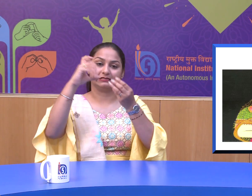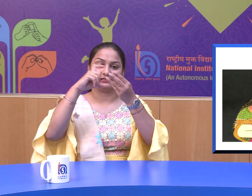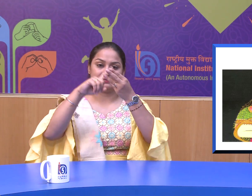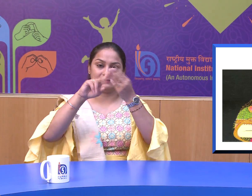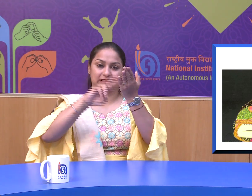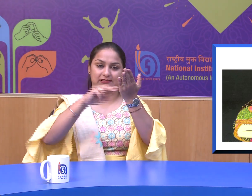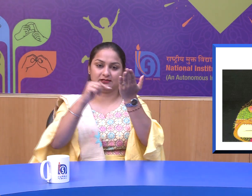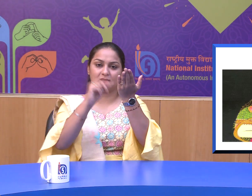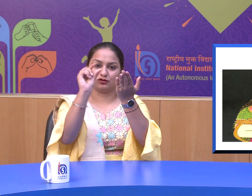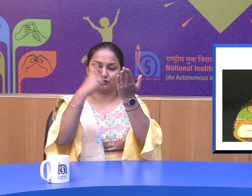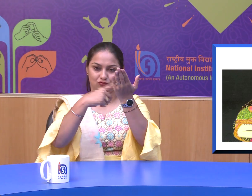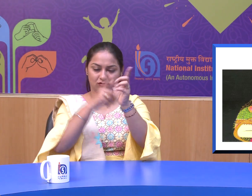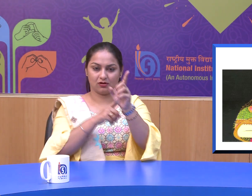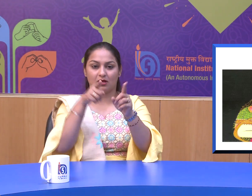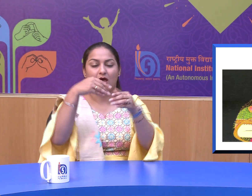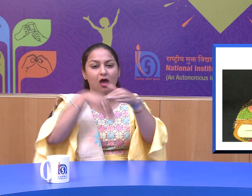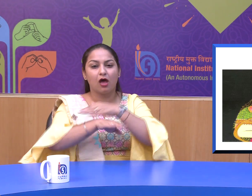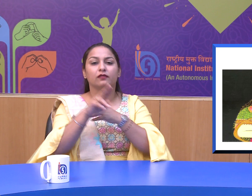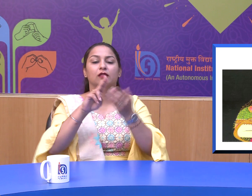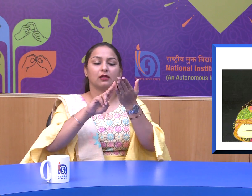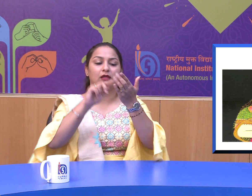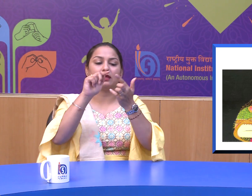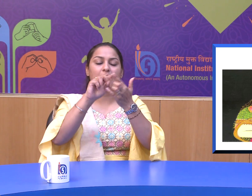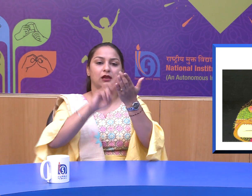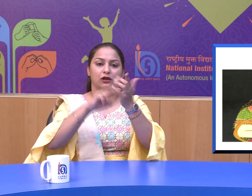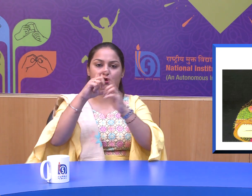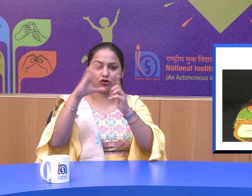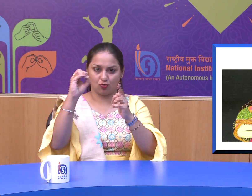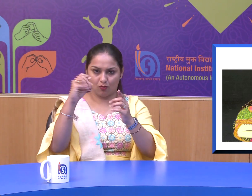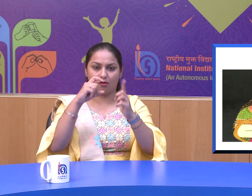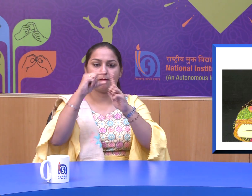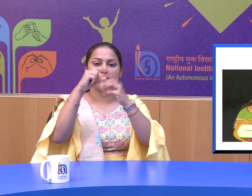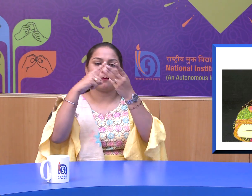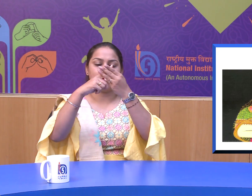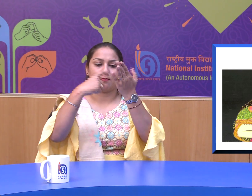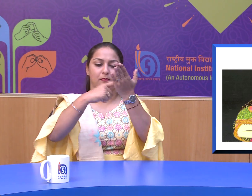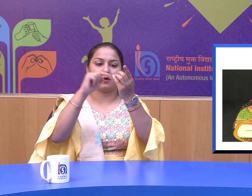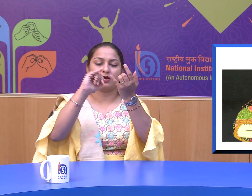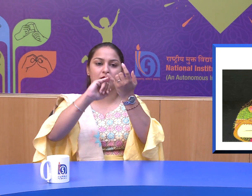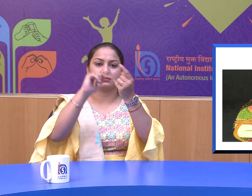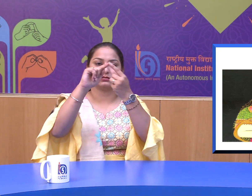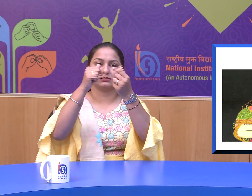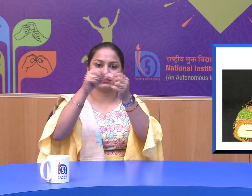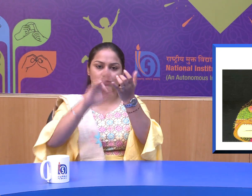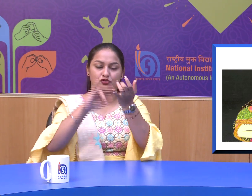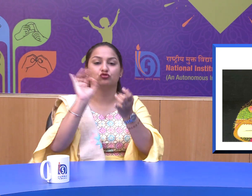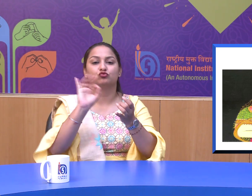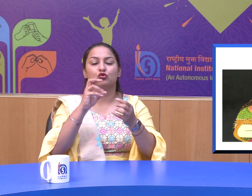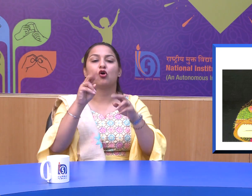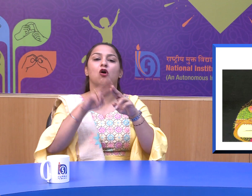to the Indo-Persian school of miniature art. The Mughal court painters introduced